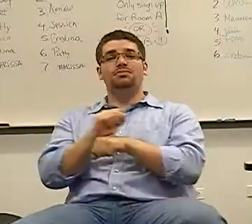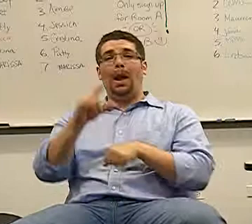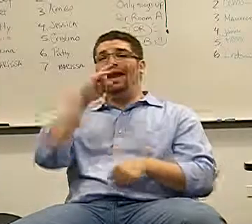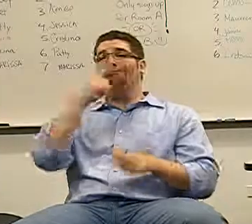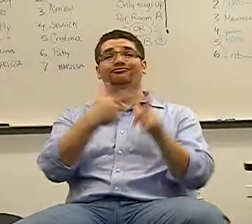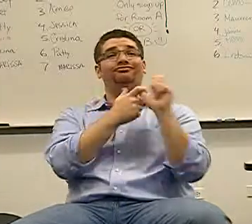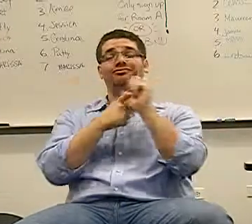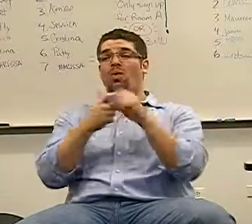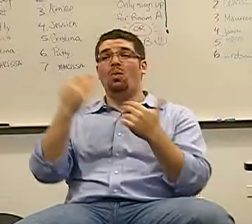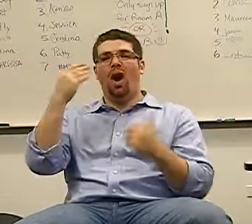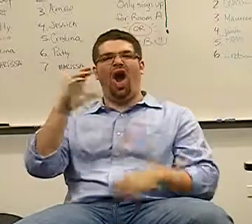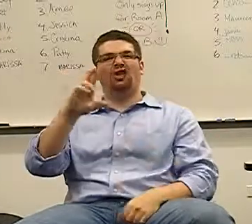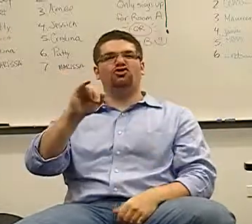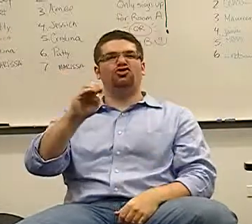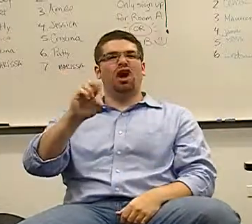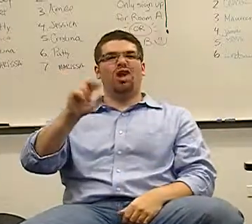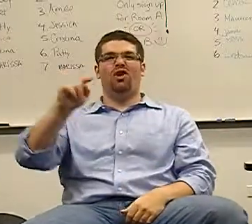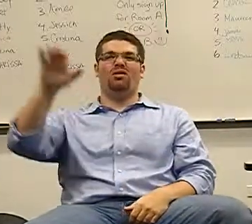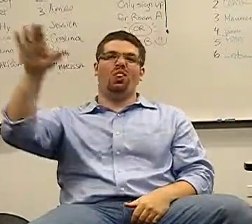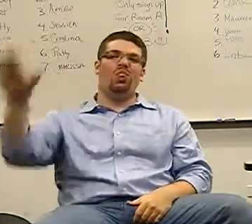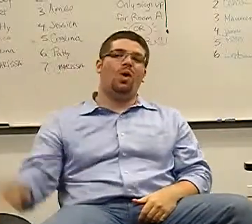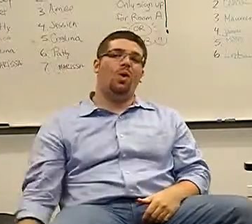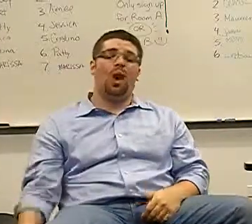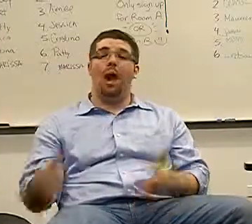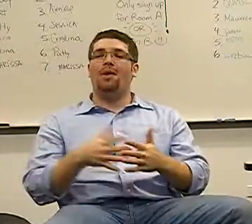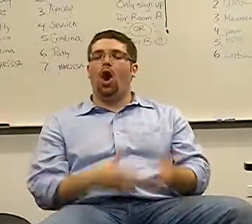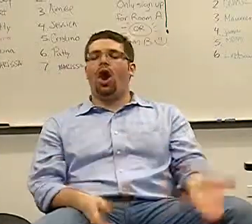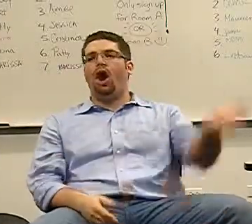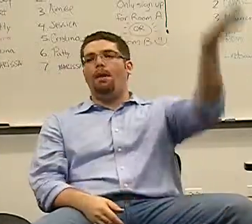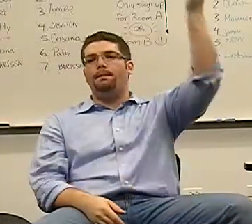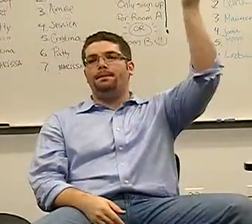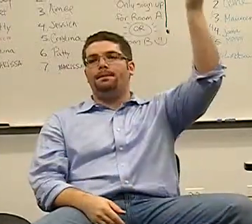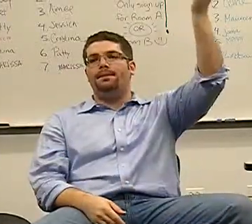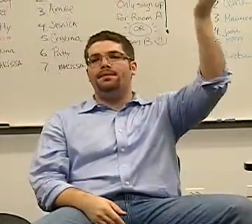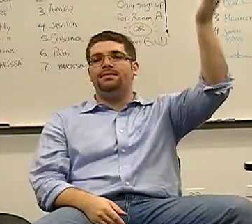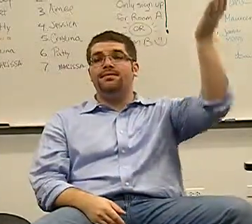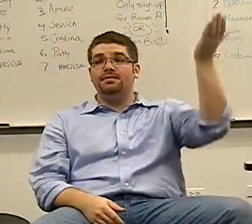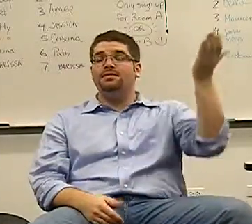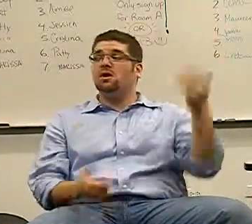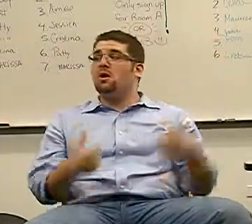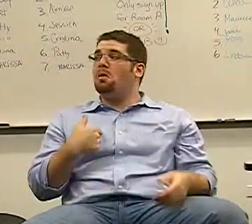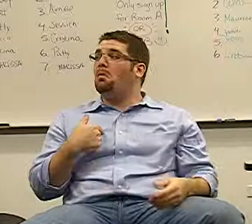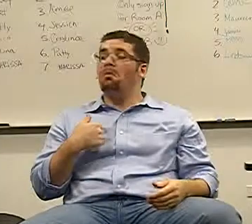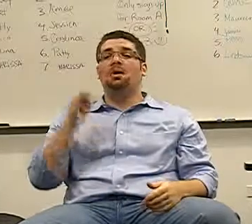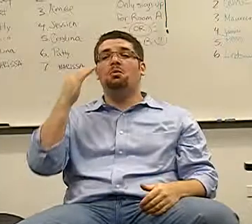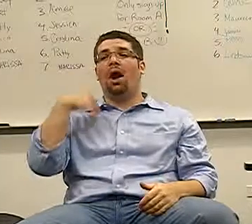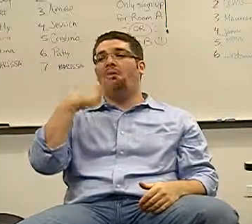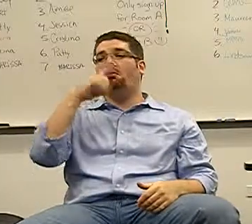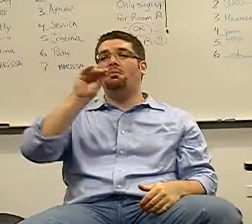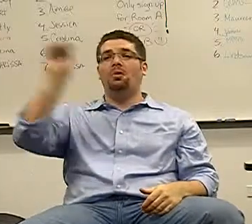Here in America, kids can run around in the street, but not so in Jerusalem. The crime rate is up.